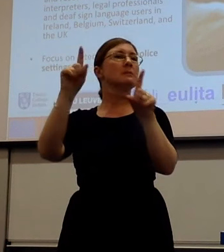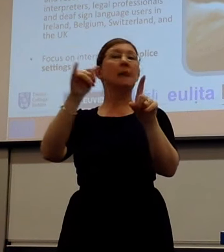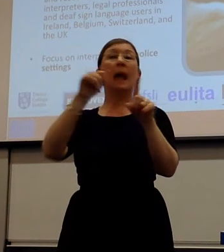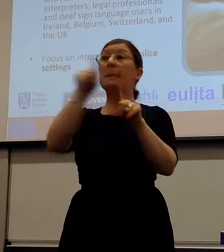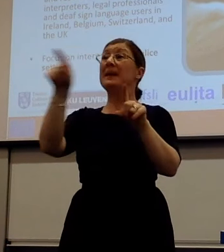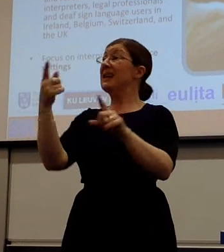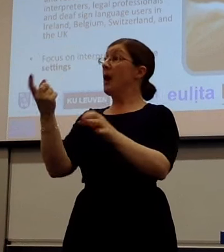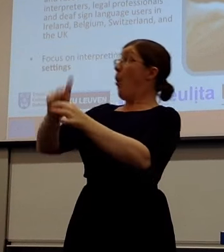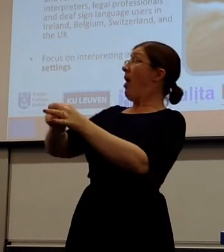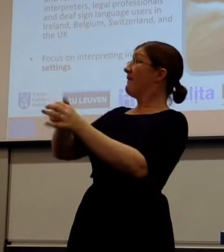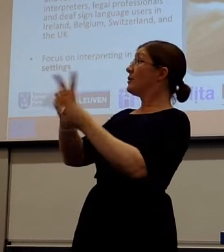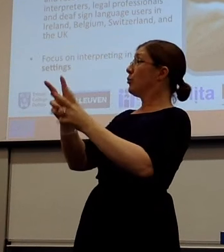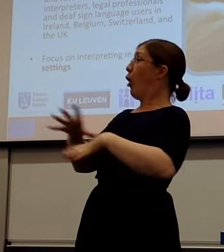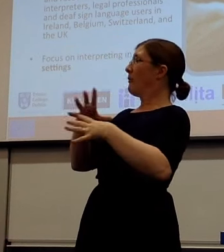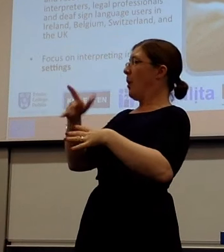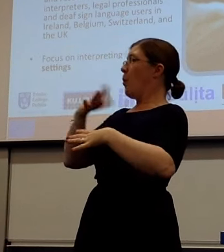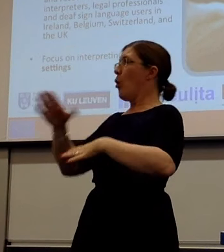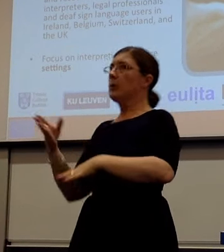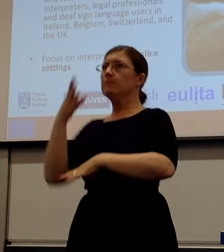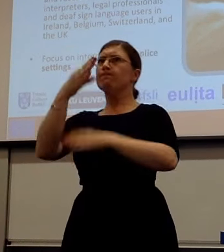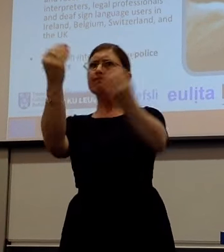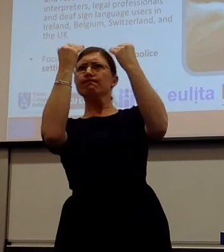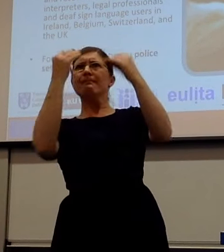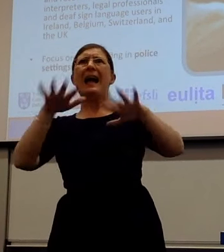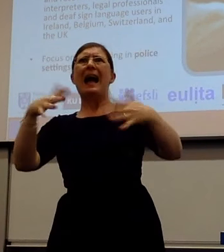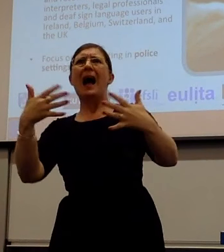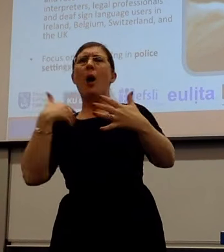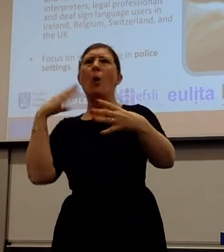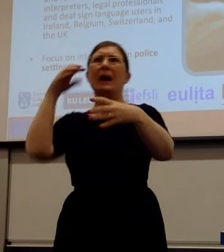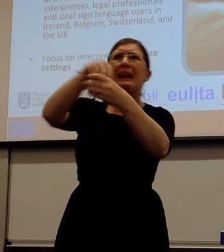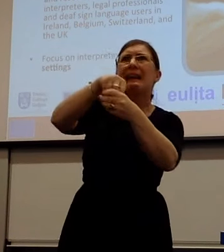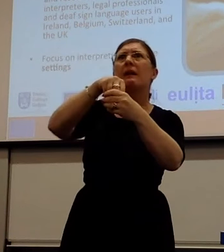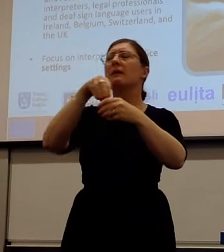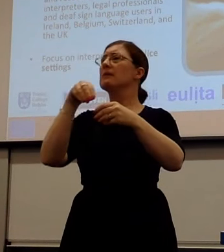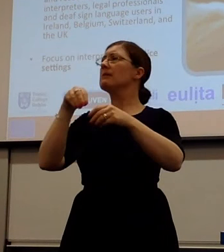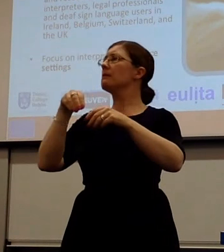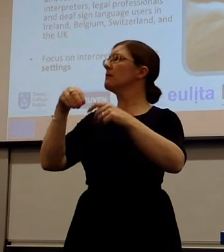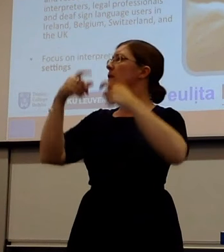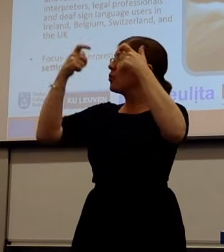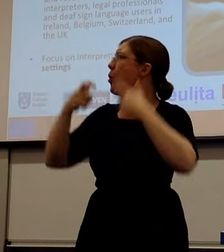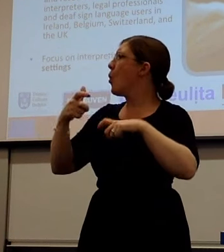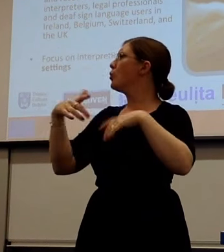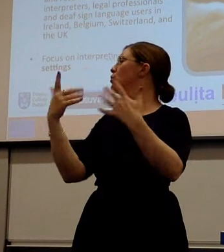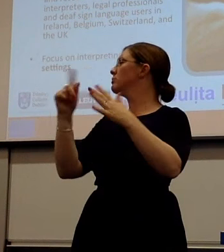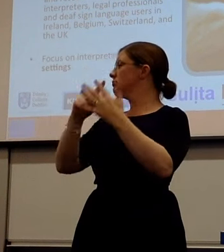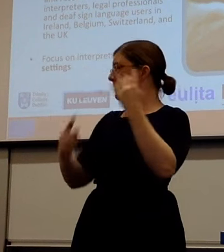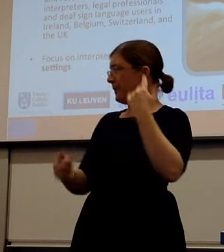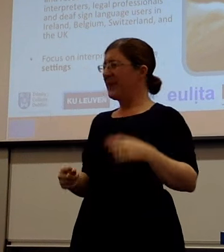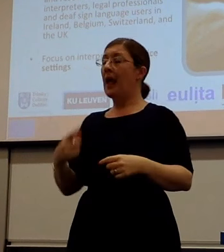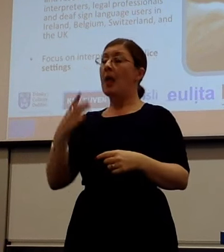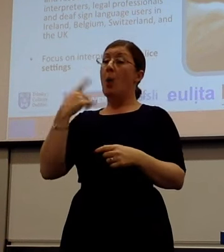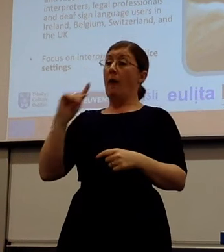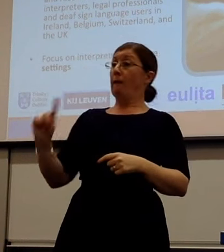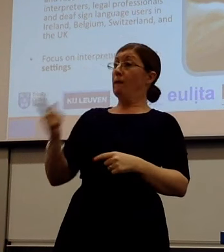as CPD, perhaps continuing professional development for qualified interpreters, practitioners who really wanted to work in the legal setting